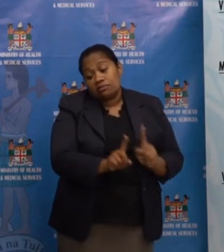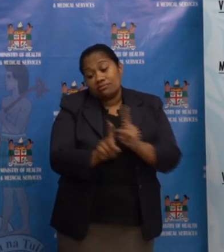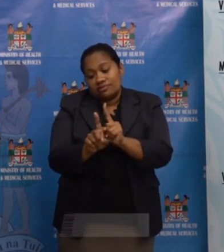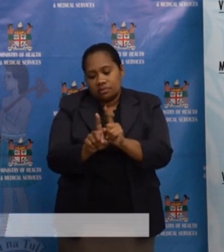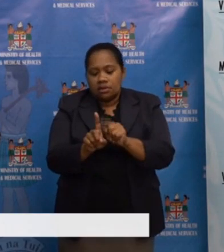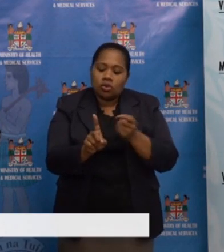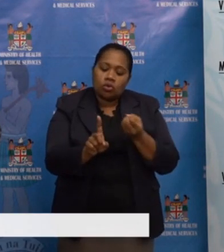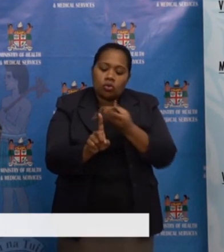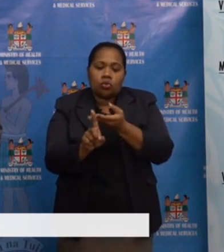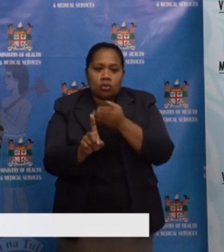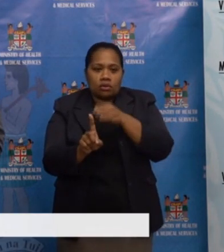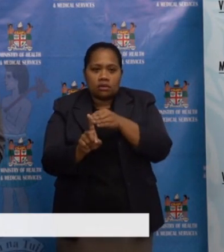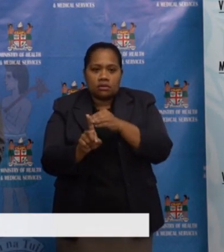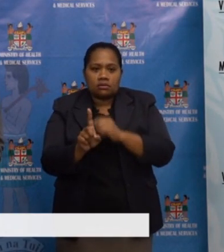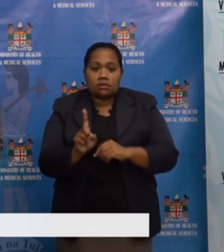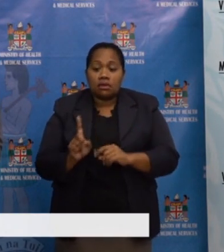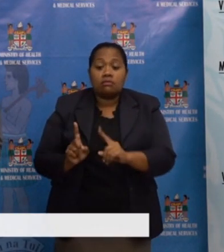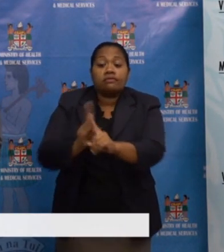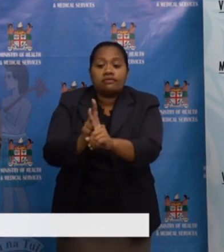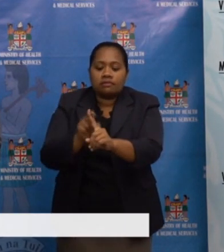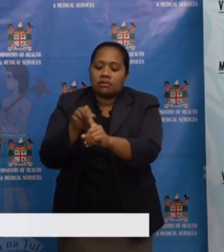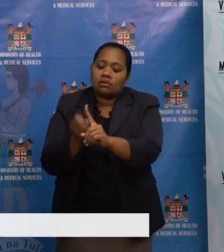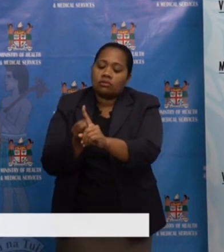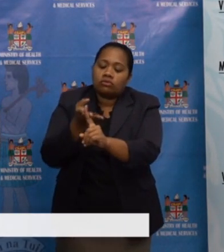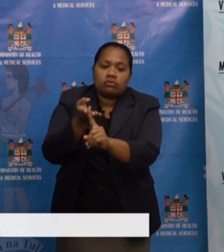My message to every Fijian is this.